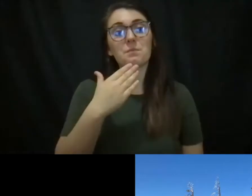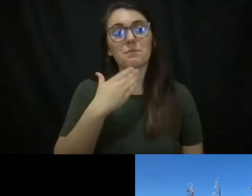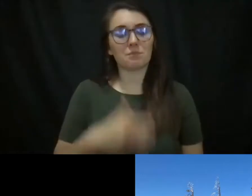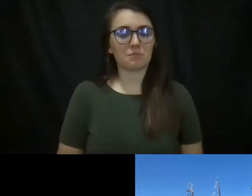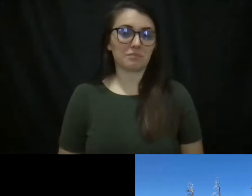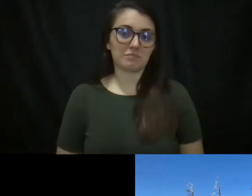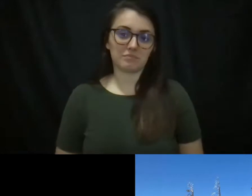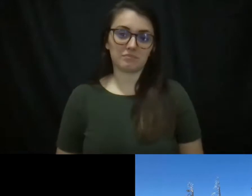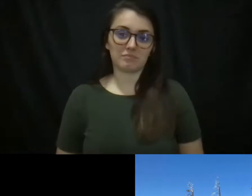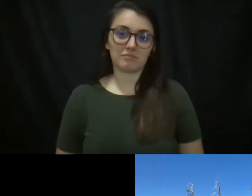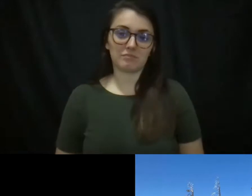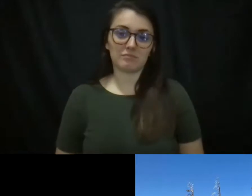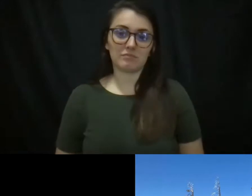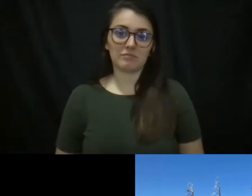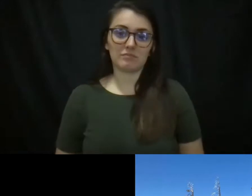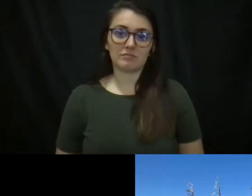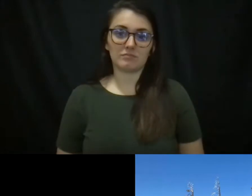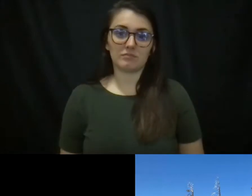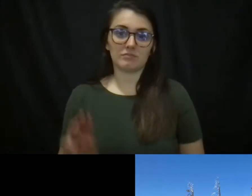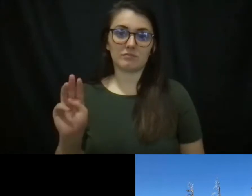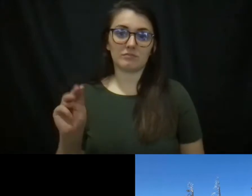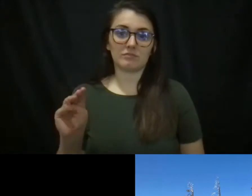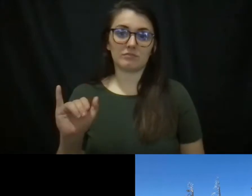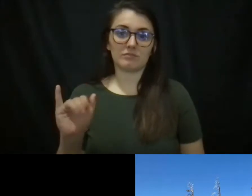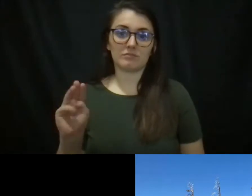How about Mimi?